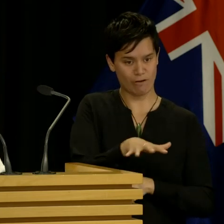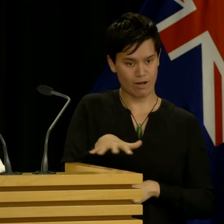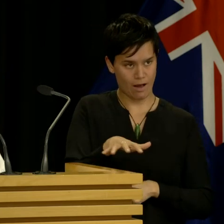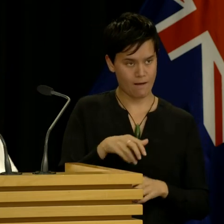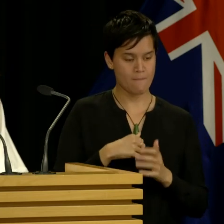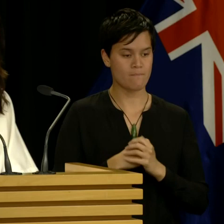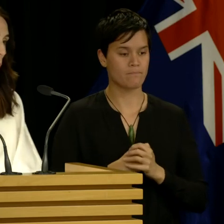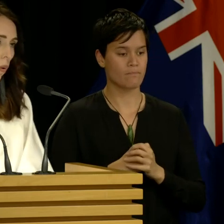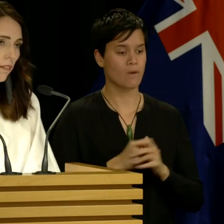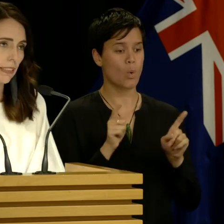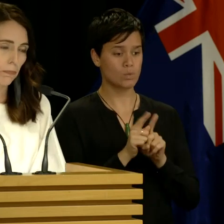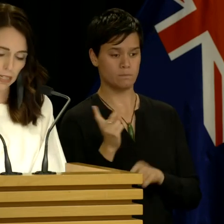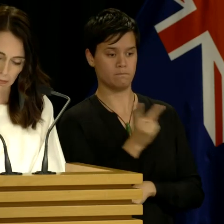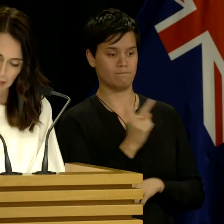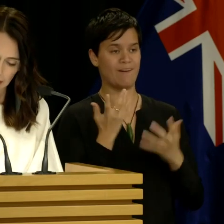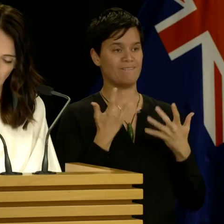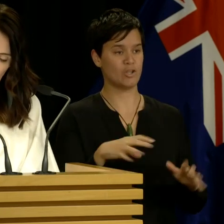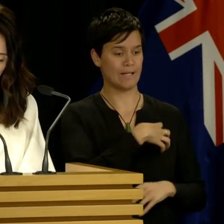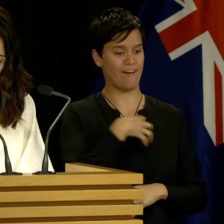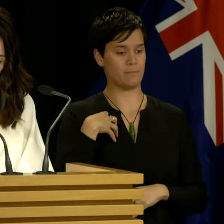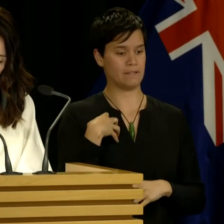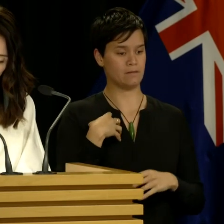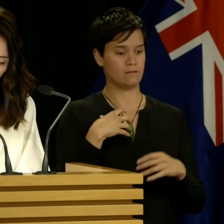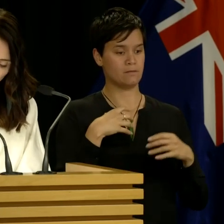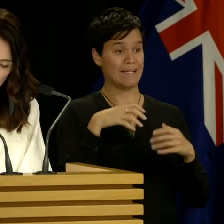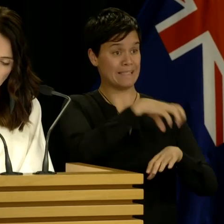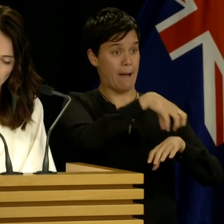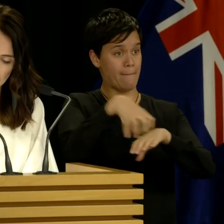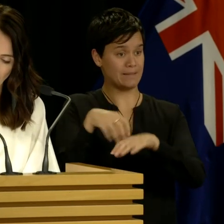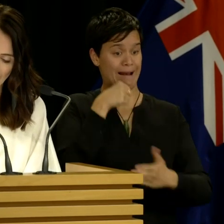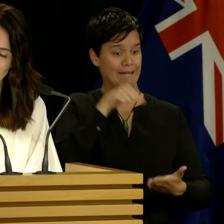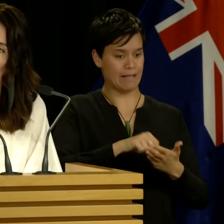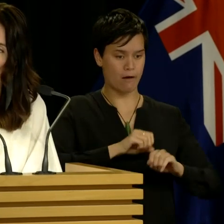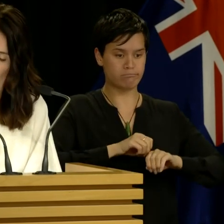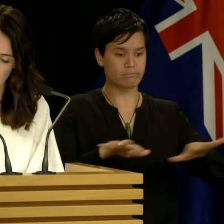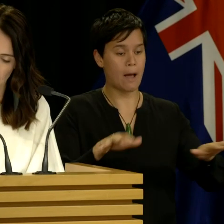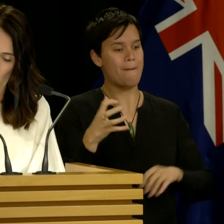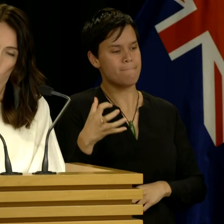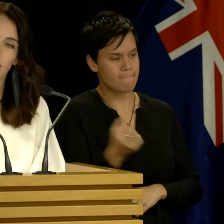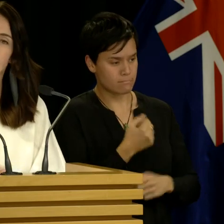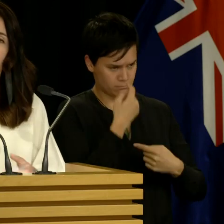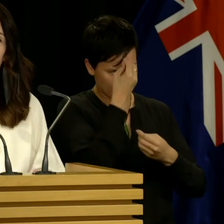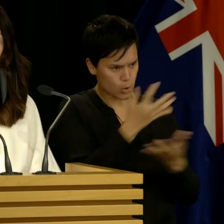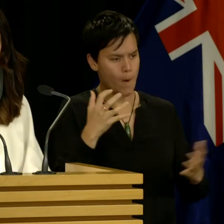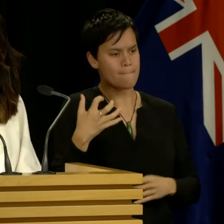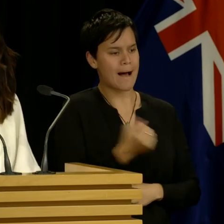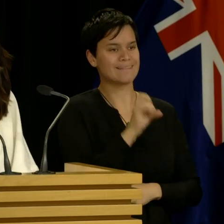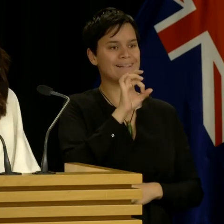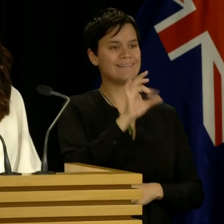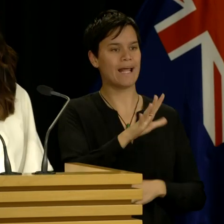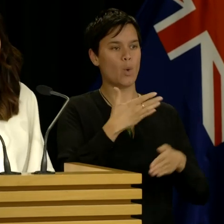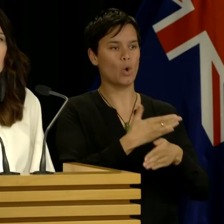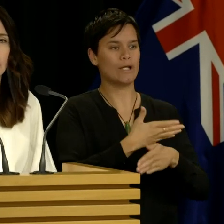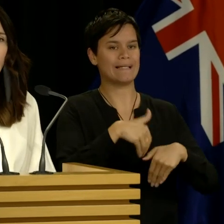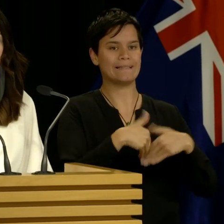Minister and I have signed out letters to all government departments with an instruction that all departments pay their bills within 10 working days.